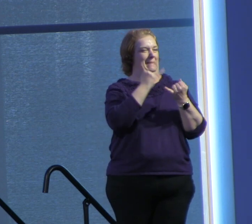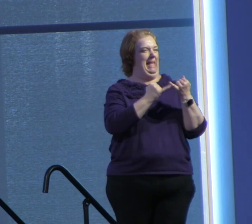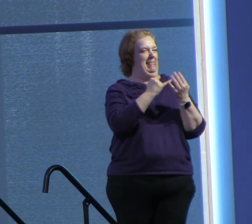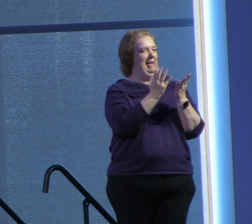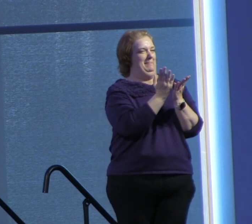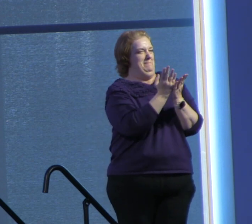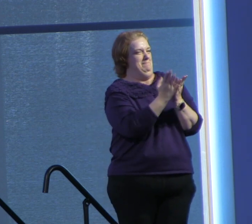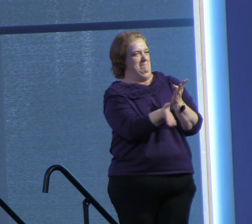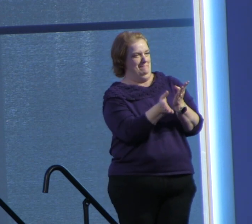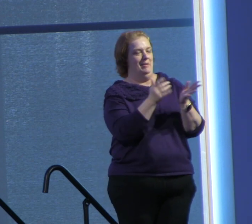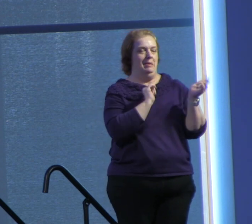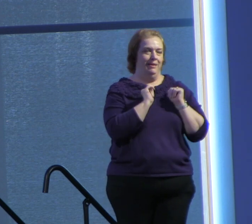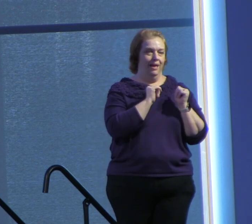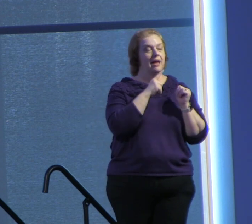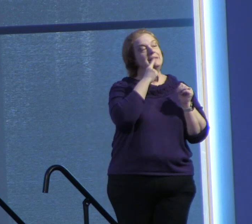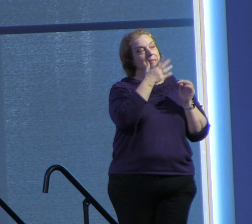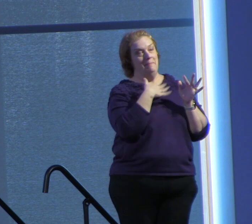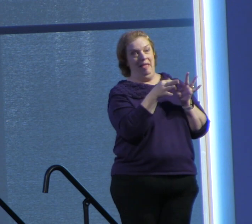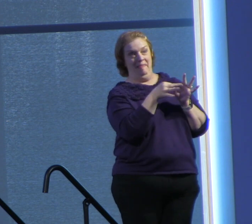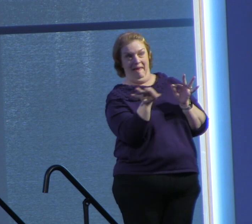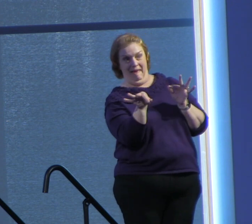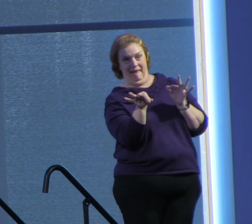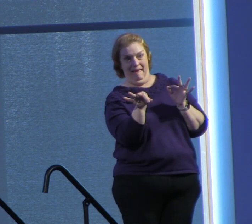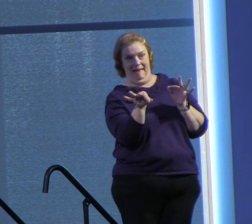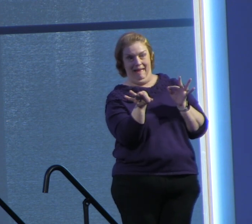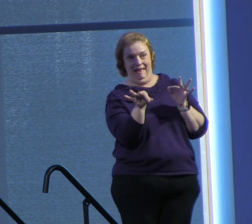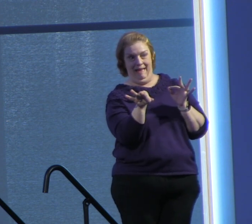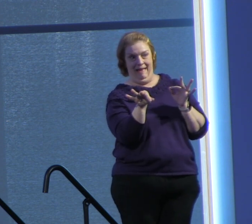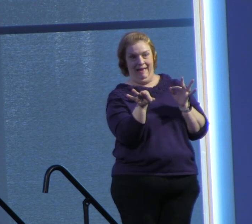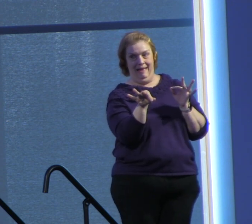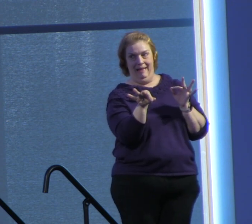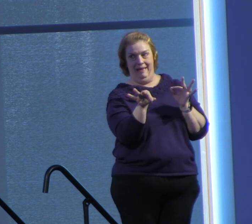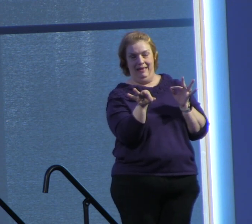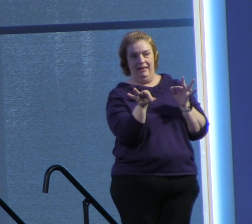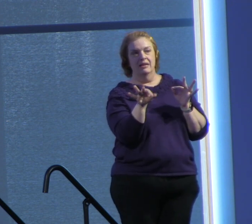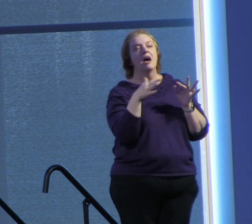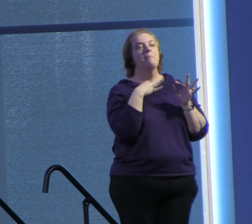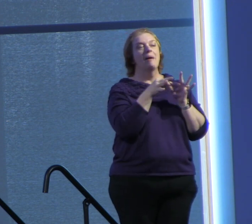the scene. I say my line, "Get down from there."